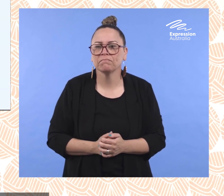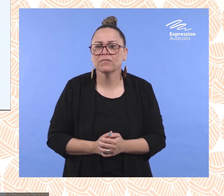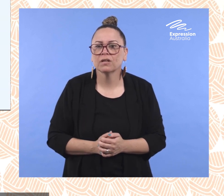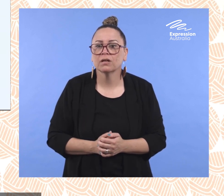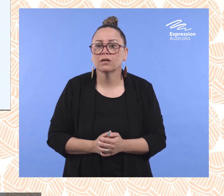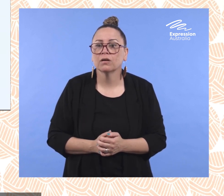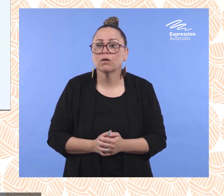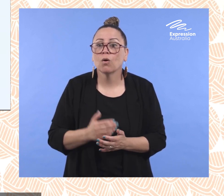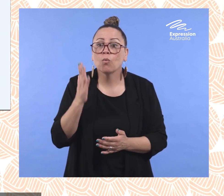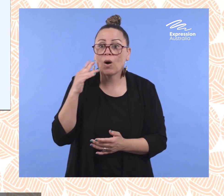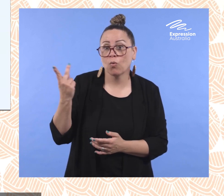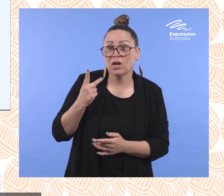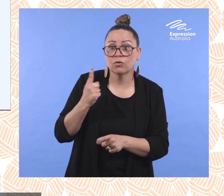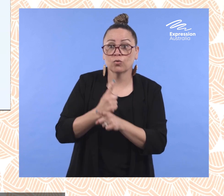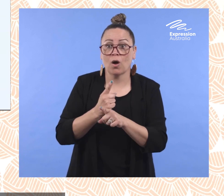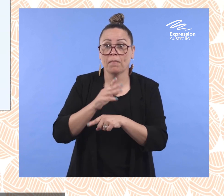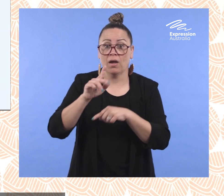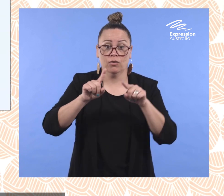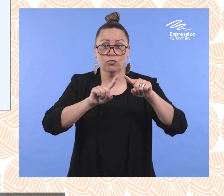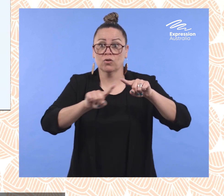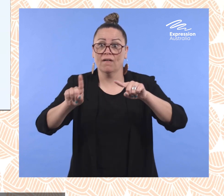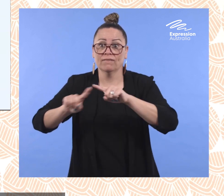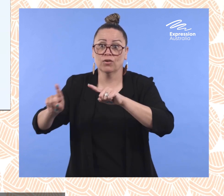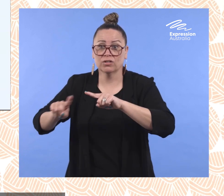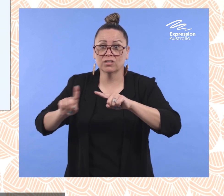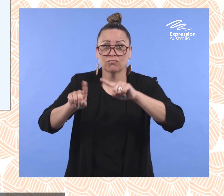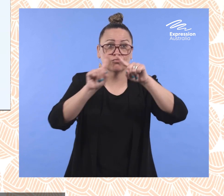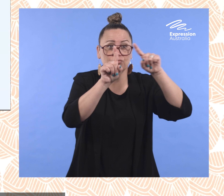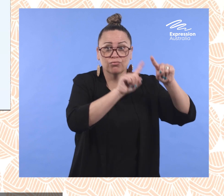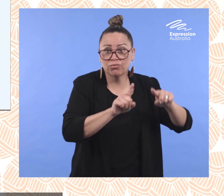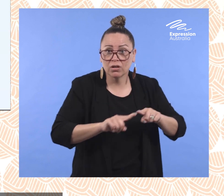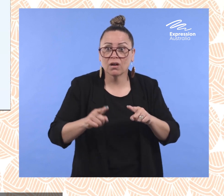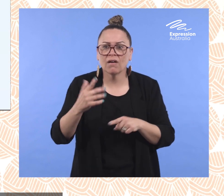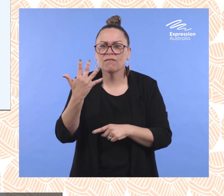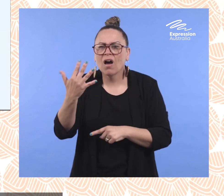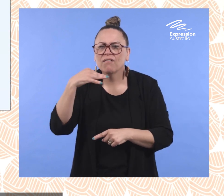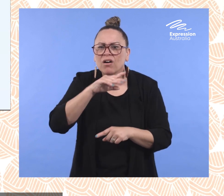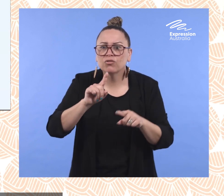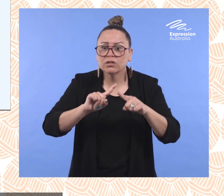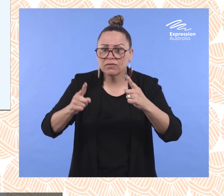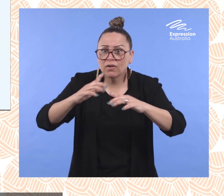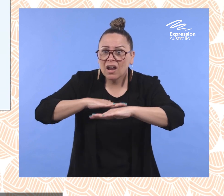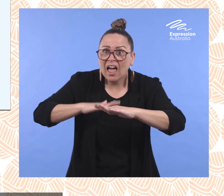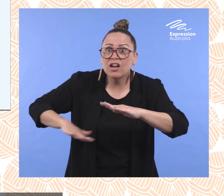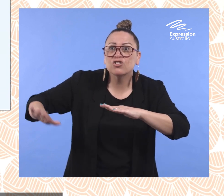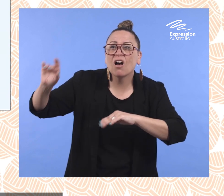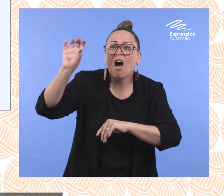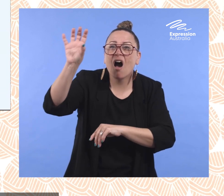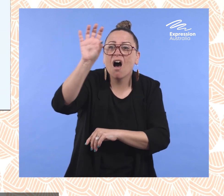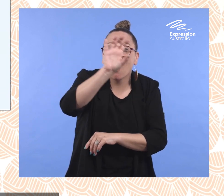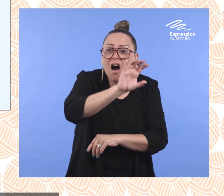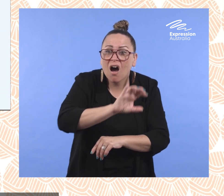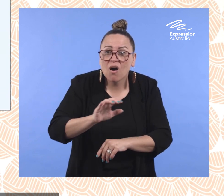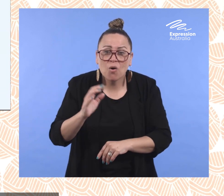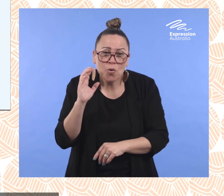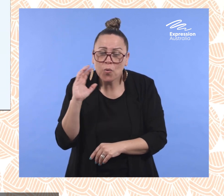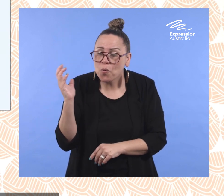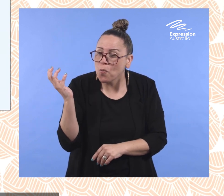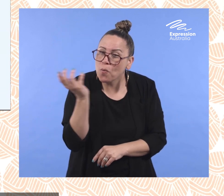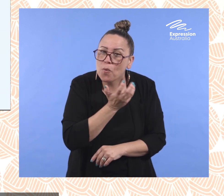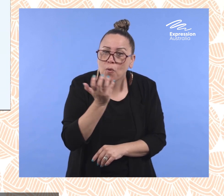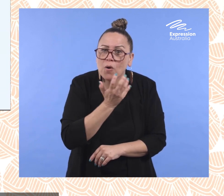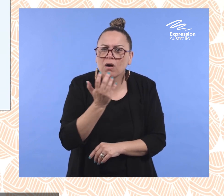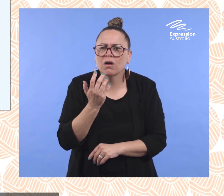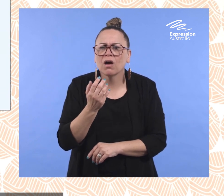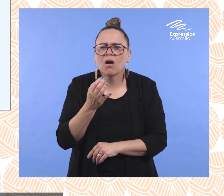when we're talking about diversity, over 500 different nations or countries on this map, we often ask